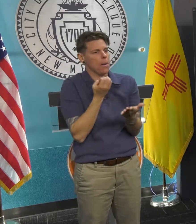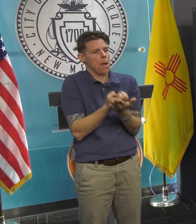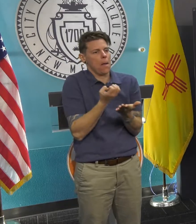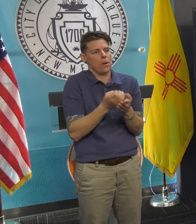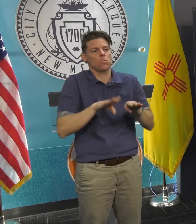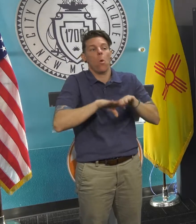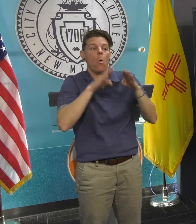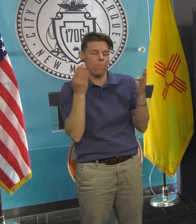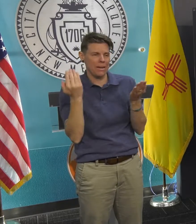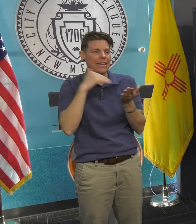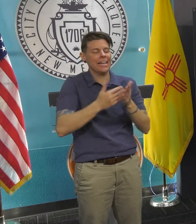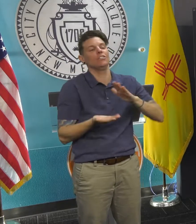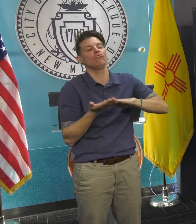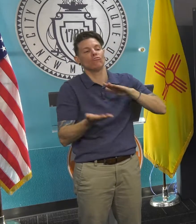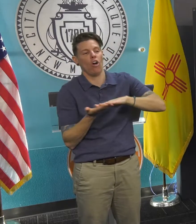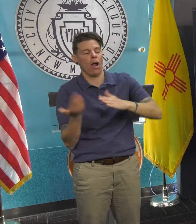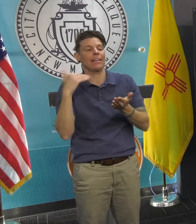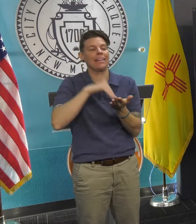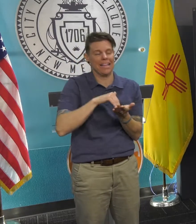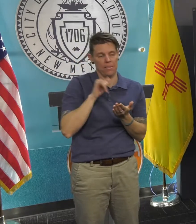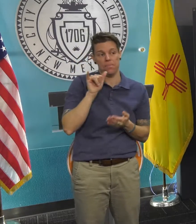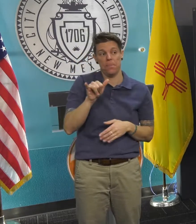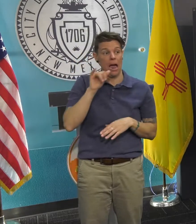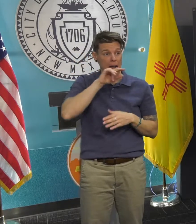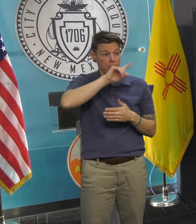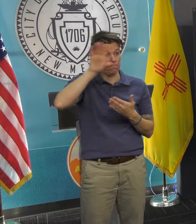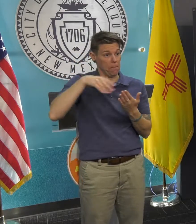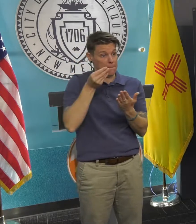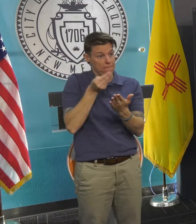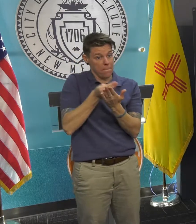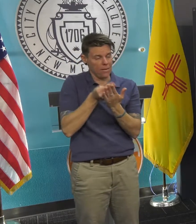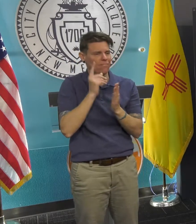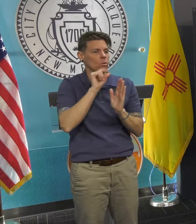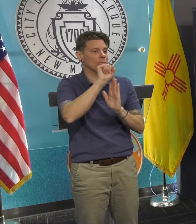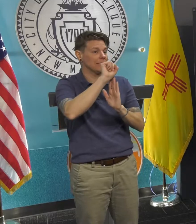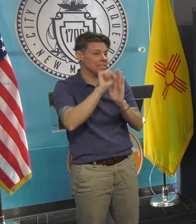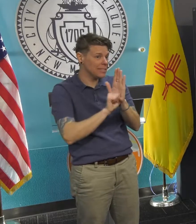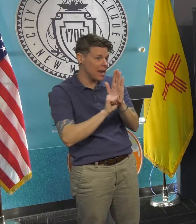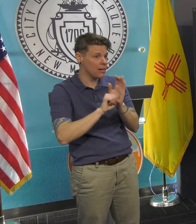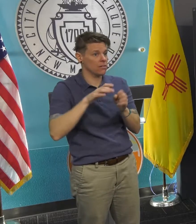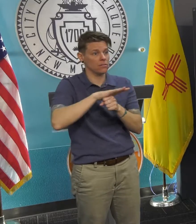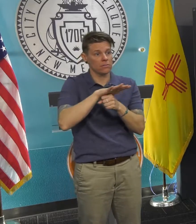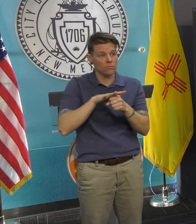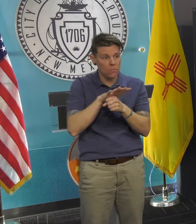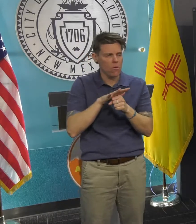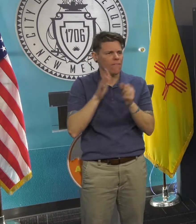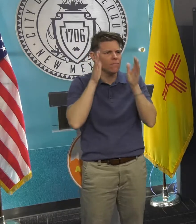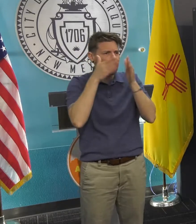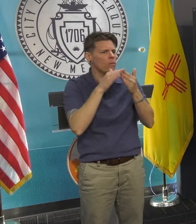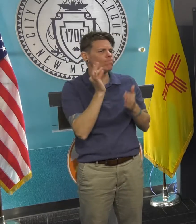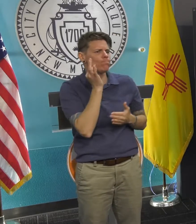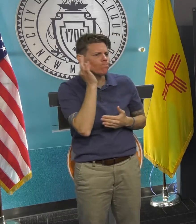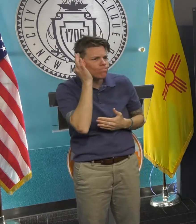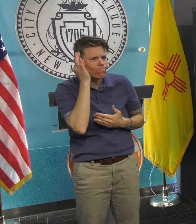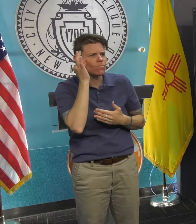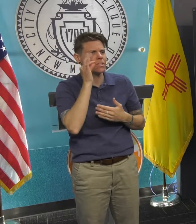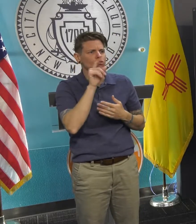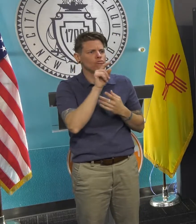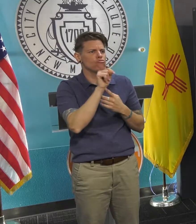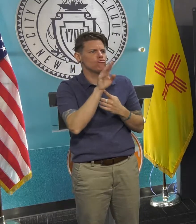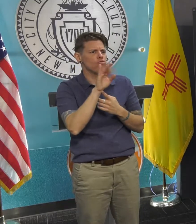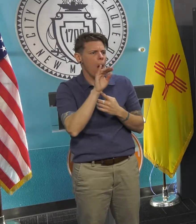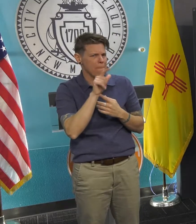local, and tribal governments. So today I'll update everyone on a few things we're working on for the next bill, which will be